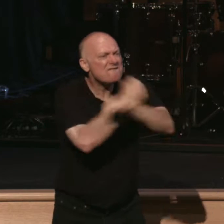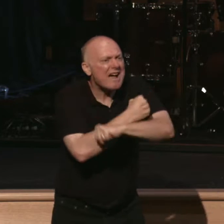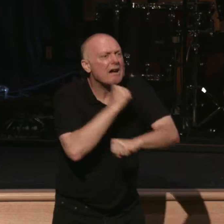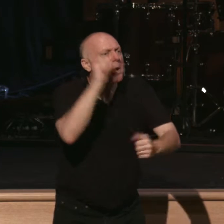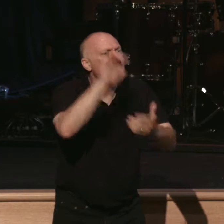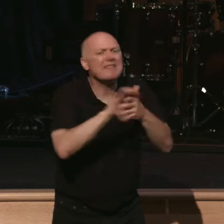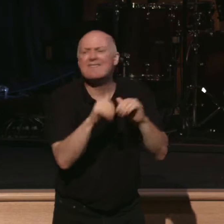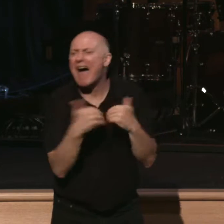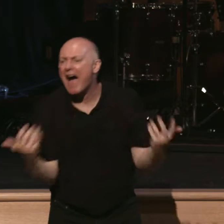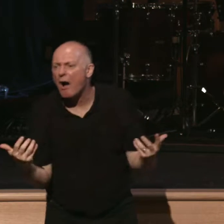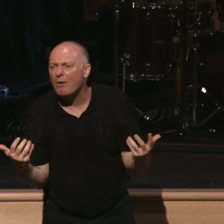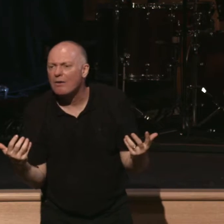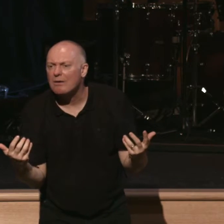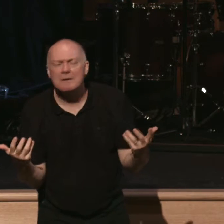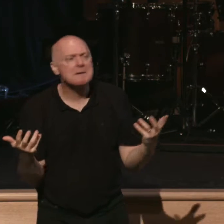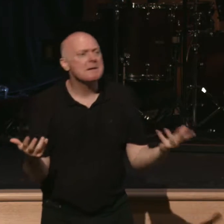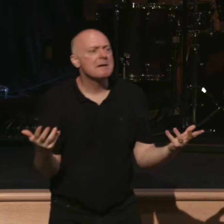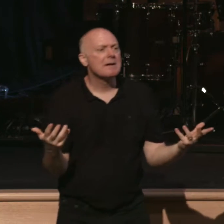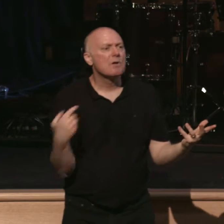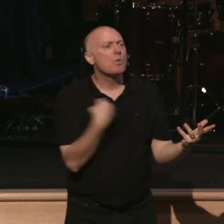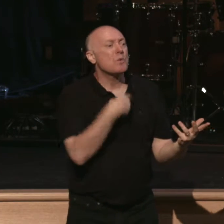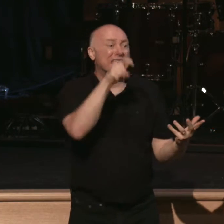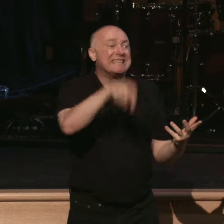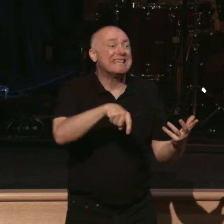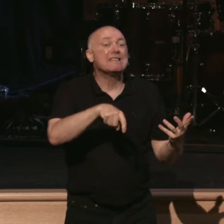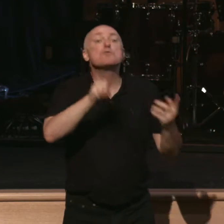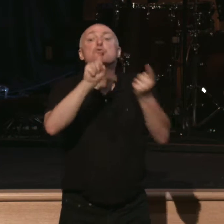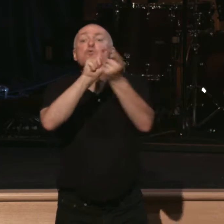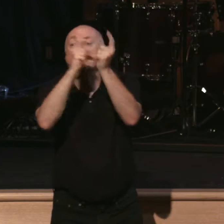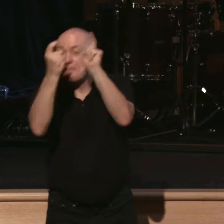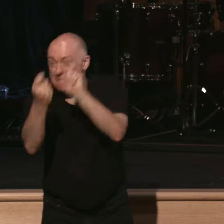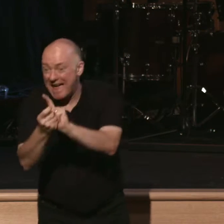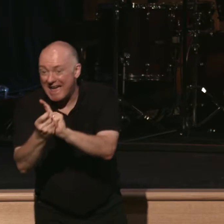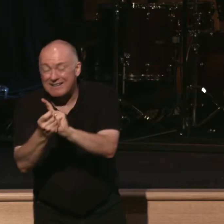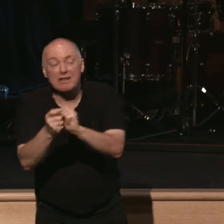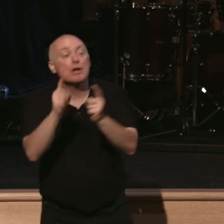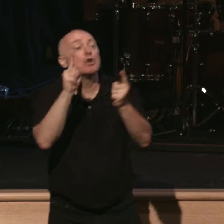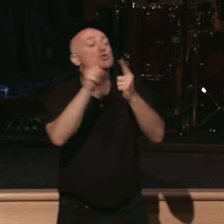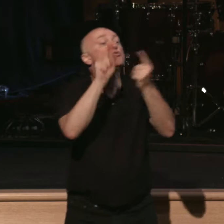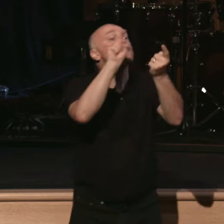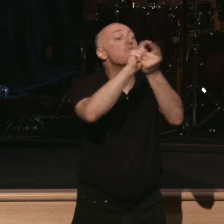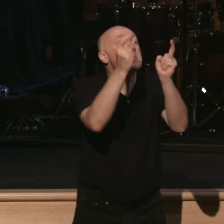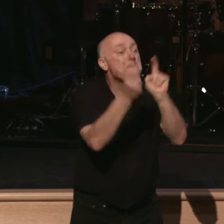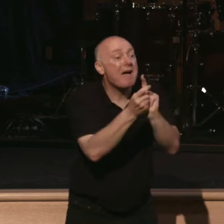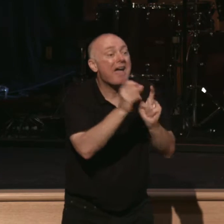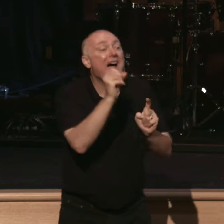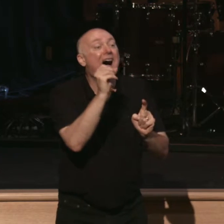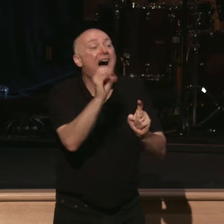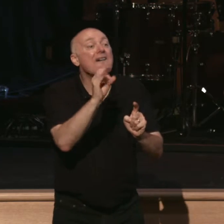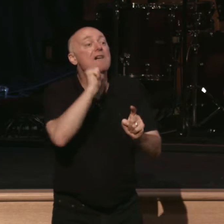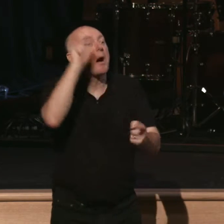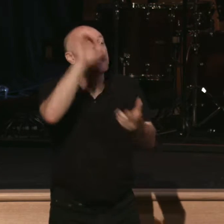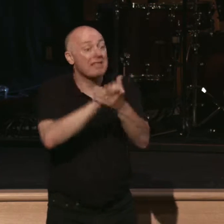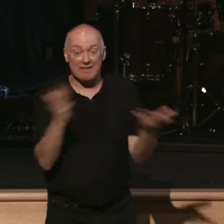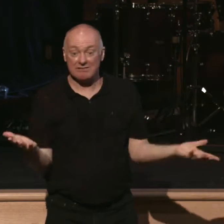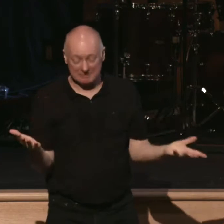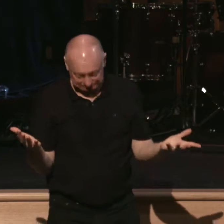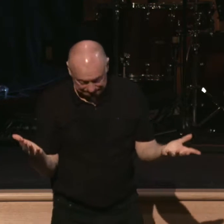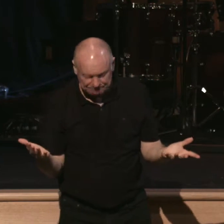And to do this, repent. To repent of unbelief. Because we can kind of think of it like this.